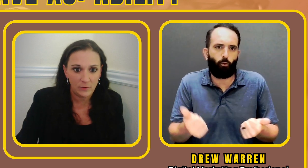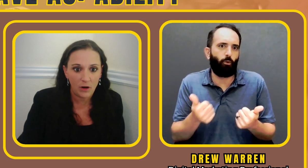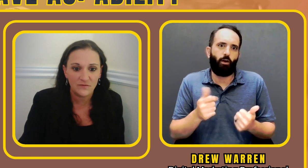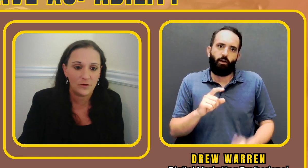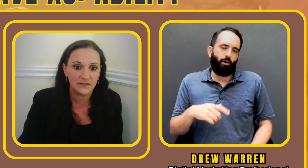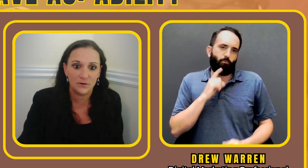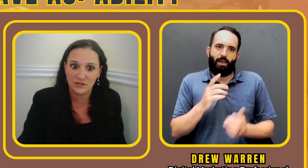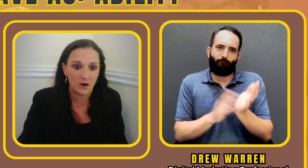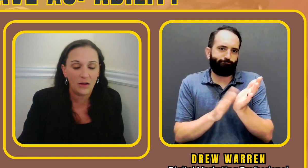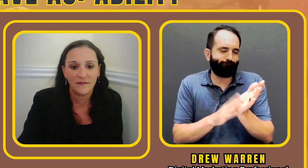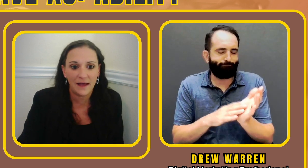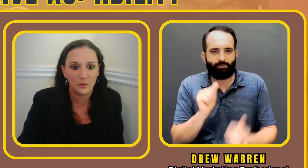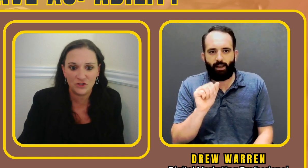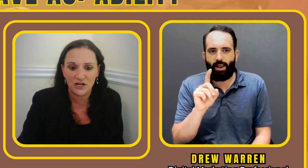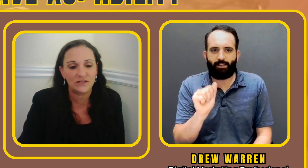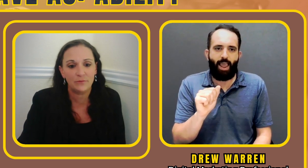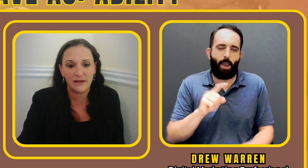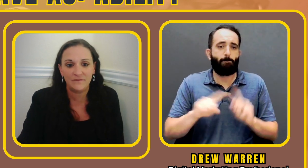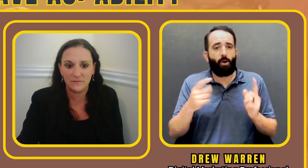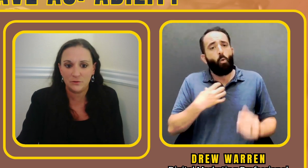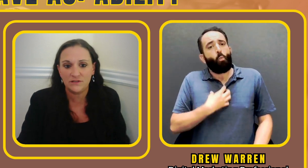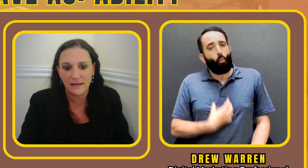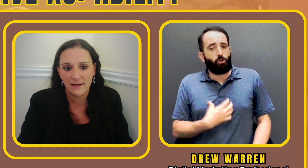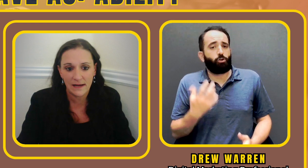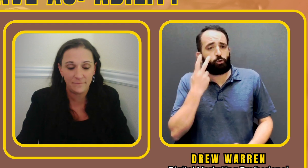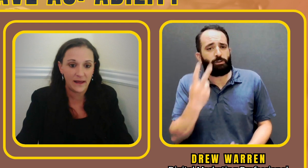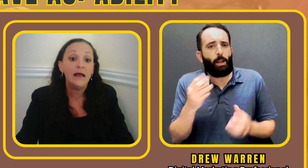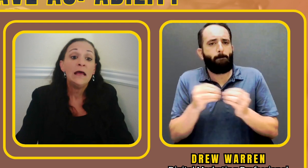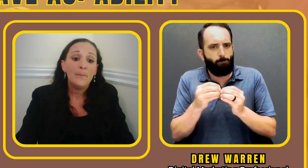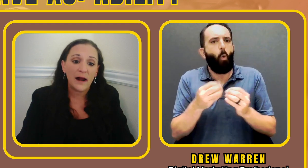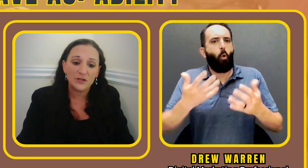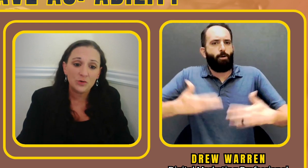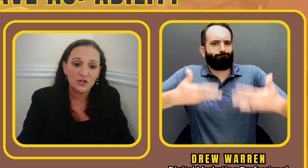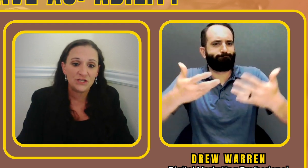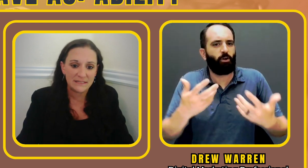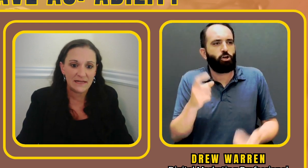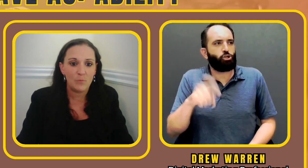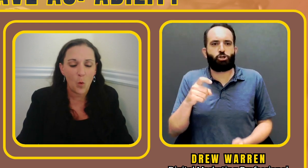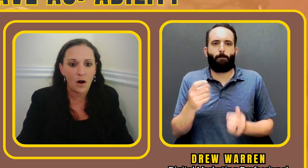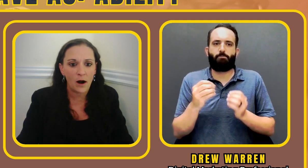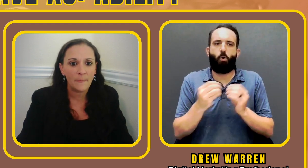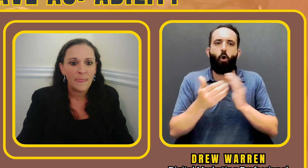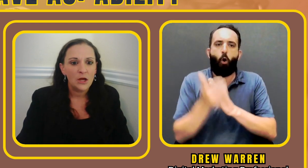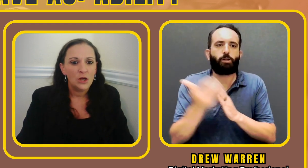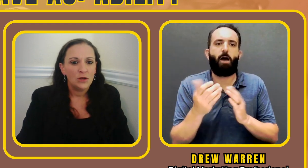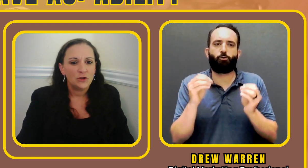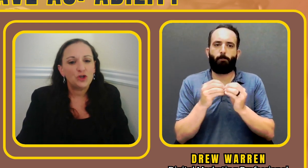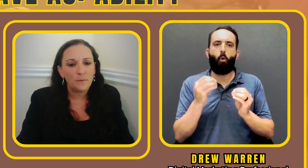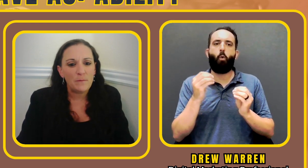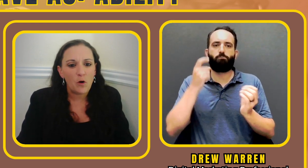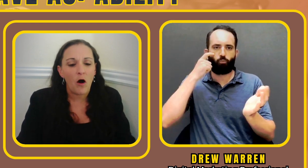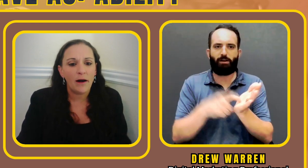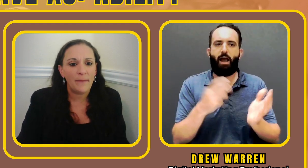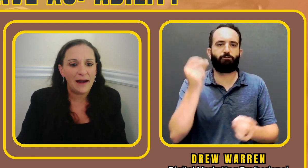community calls for. And so it's just all of that. Those changes, I really have to give kudos to the ADA for that. But I do wish to see more there